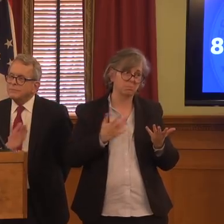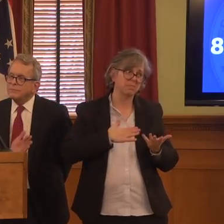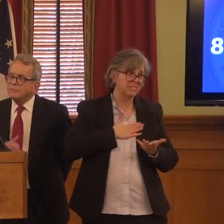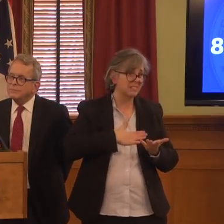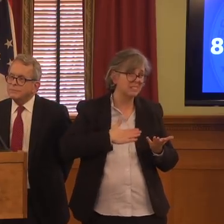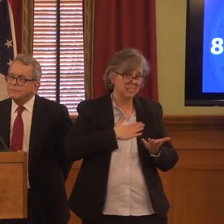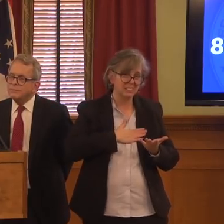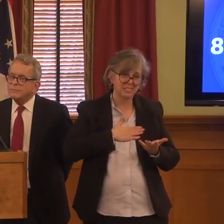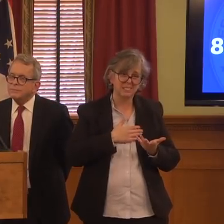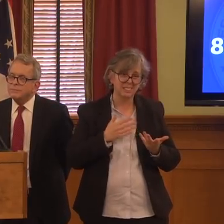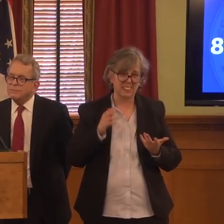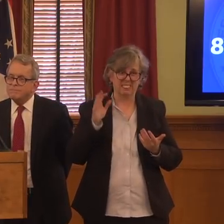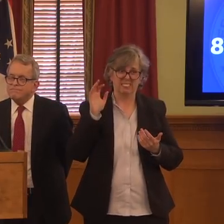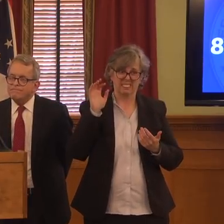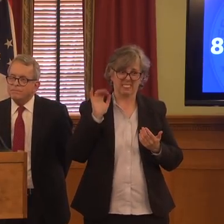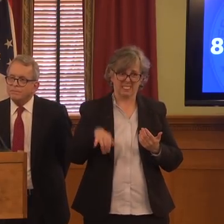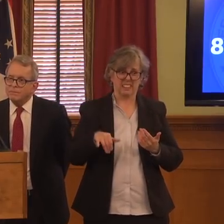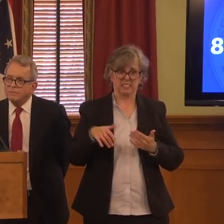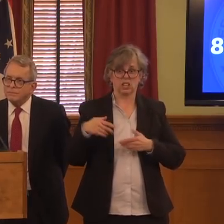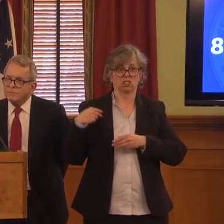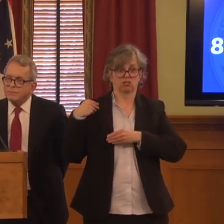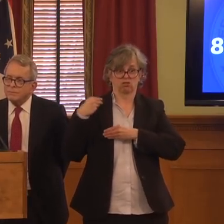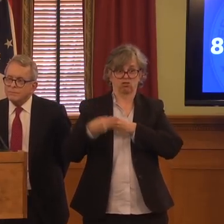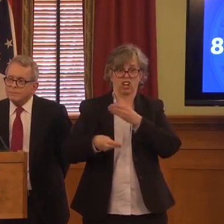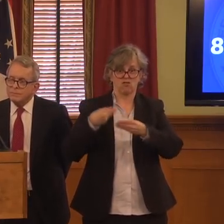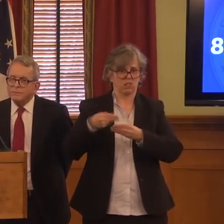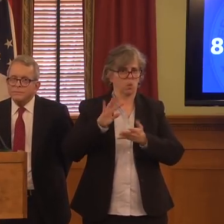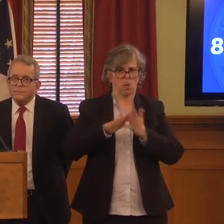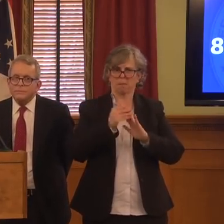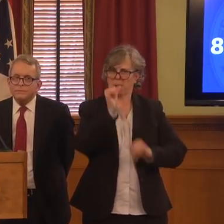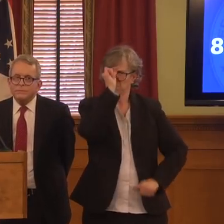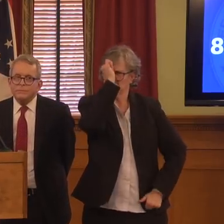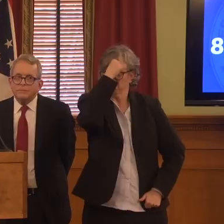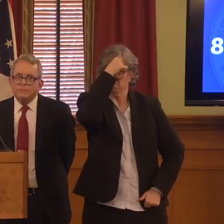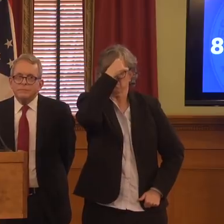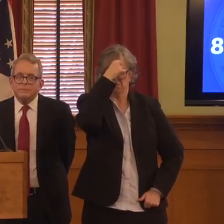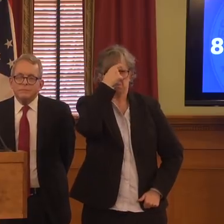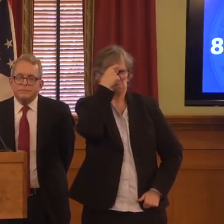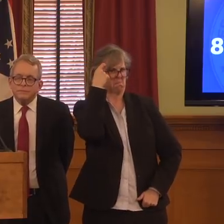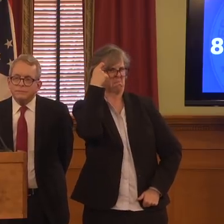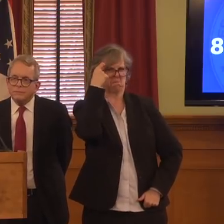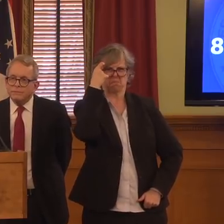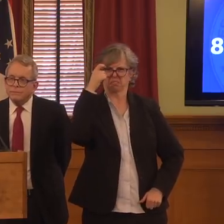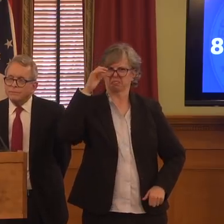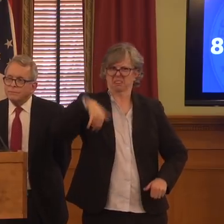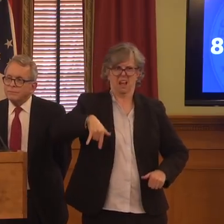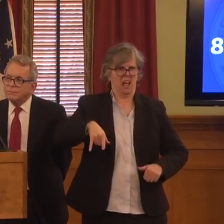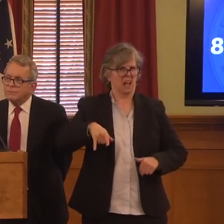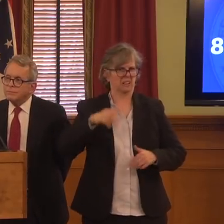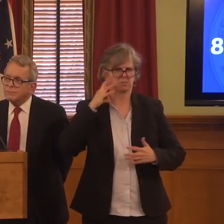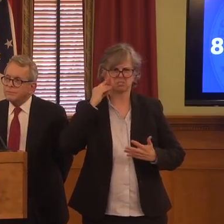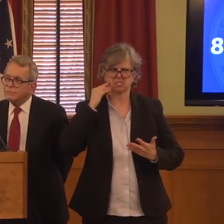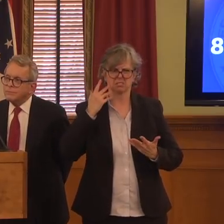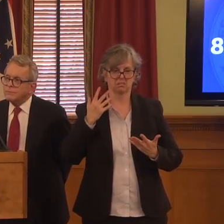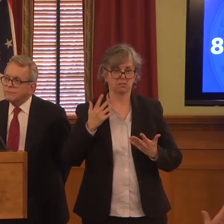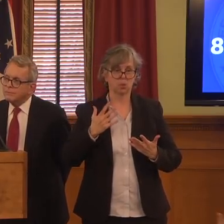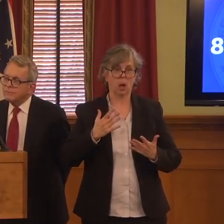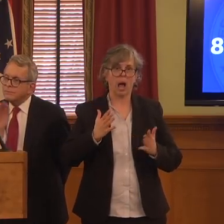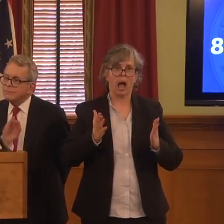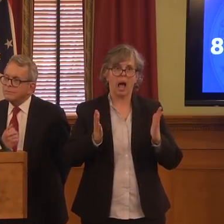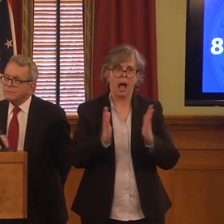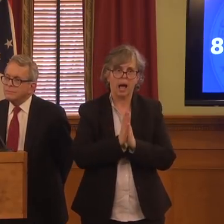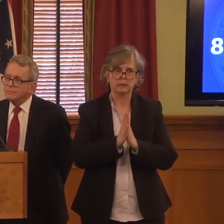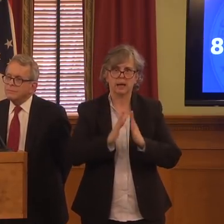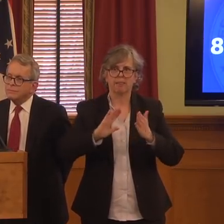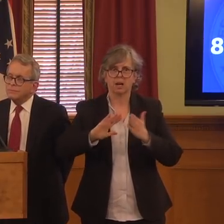this generation remembers. And so it is these acts of unity and community that will be creative, that